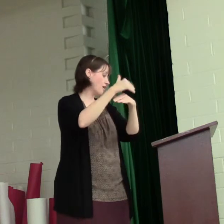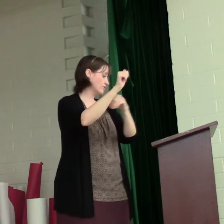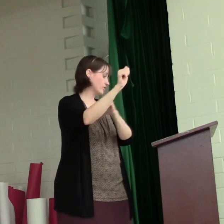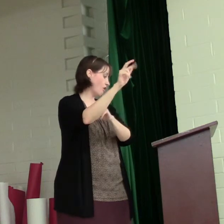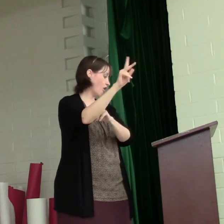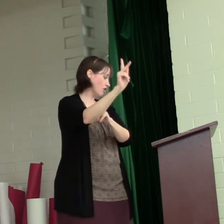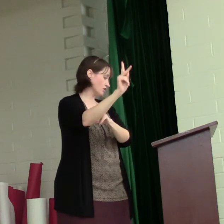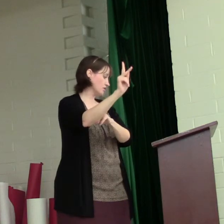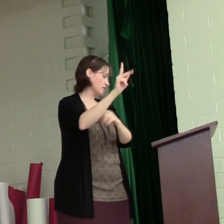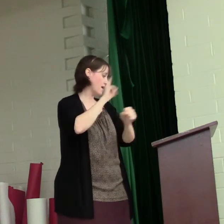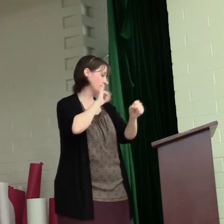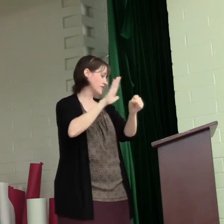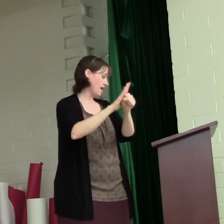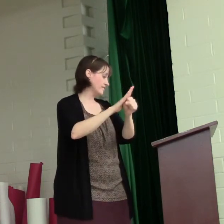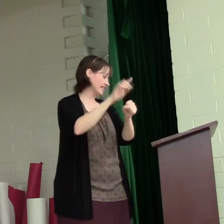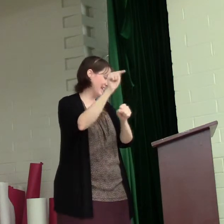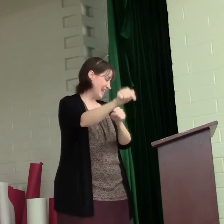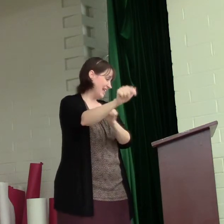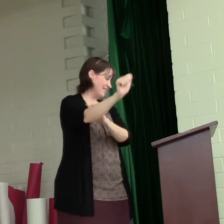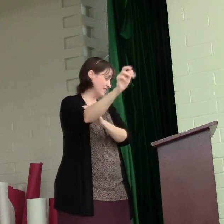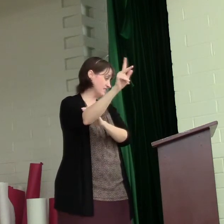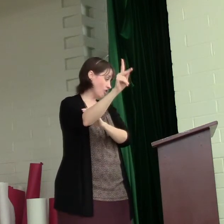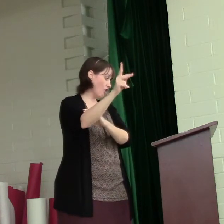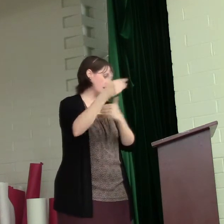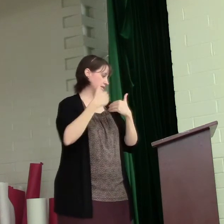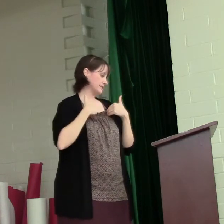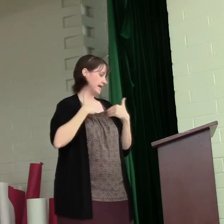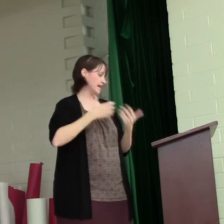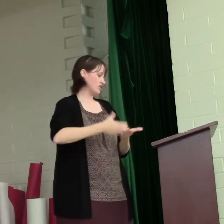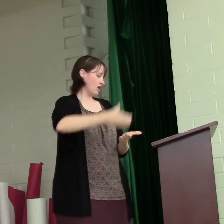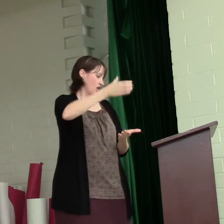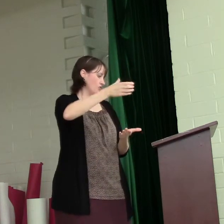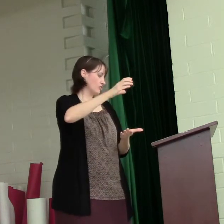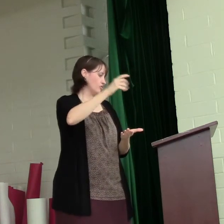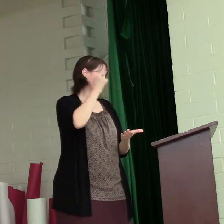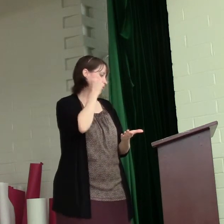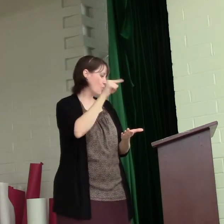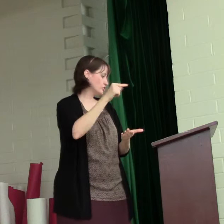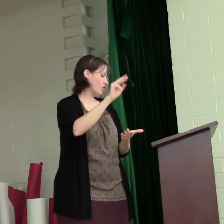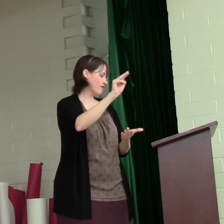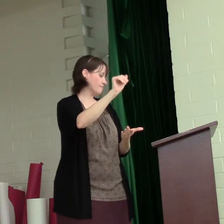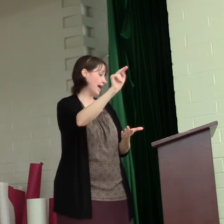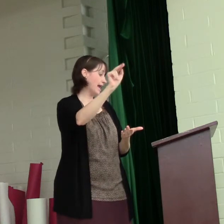gold-covered ark of the covenant. This ark contained the gold jar of manna,